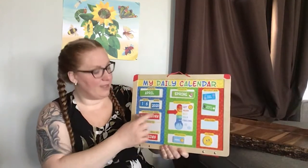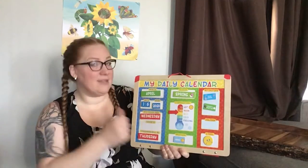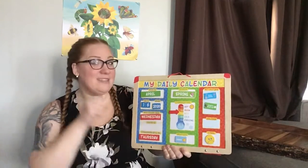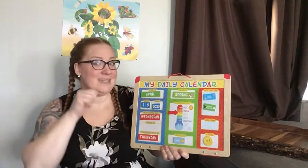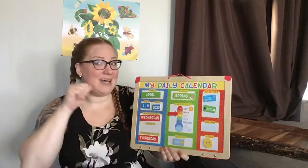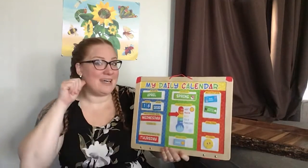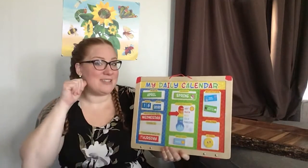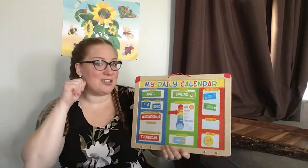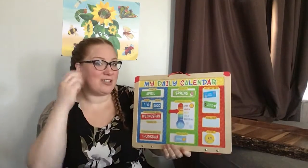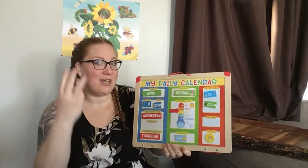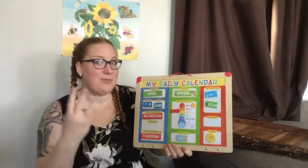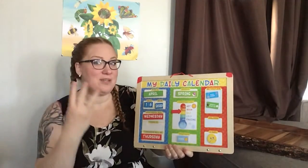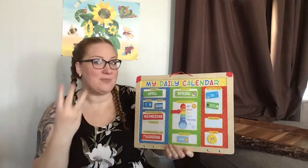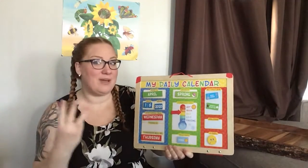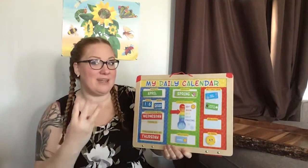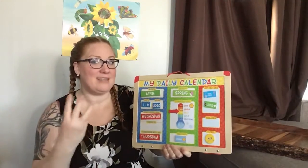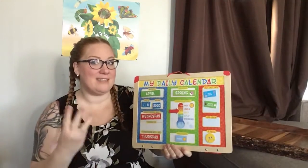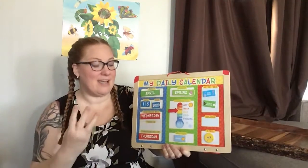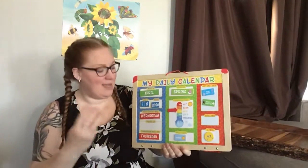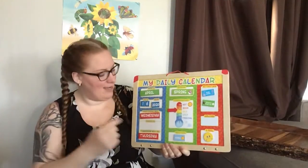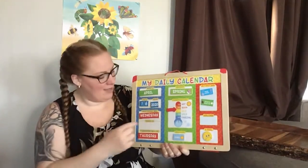Because yesterday was Wednesday.